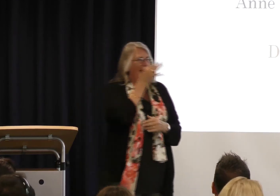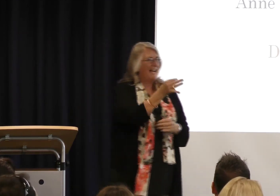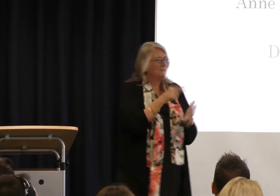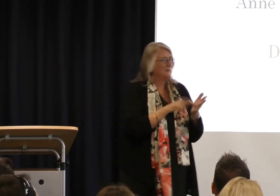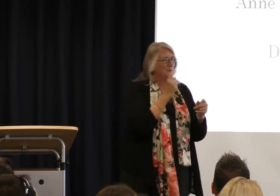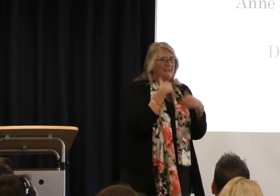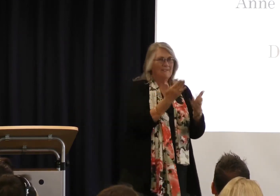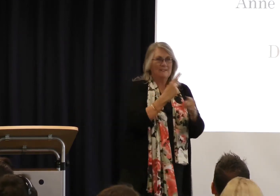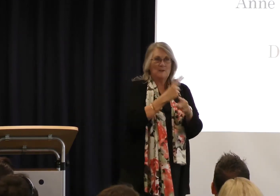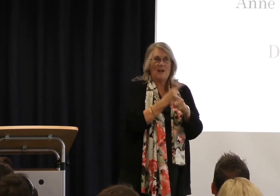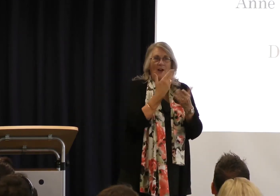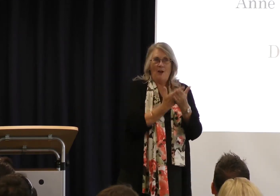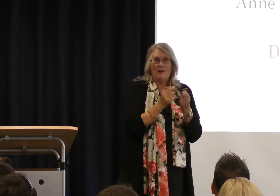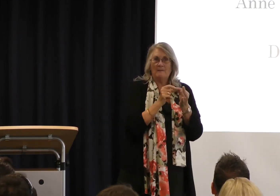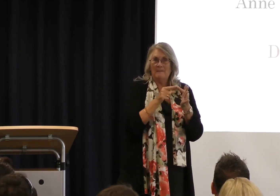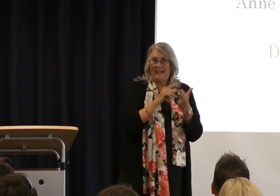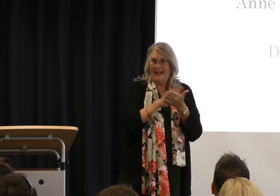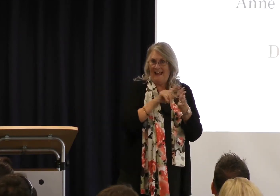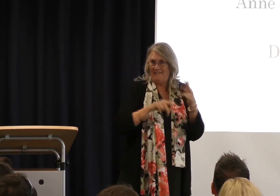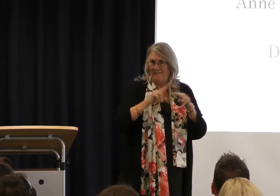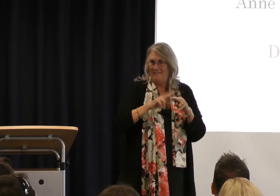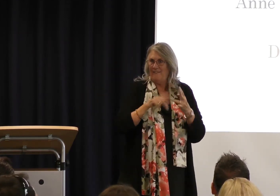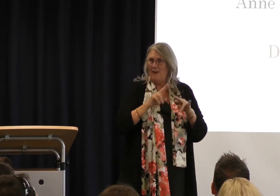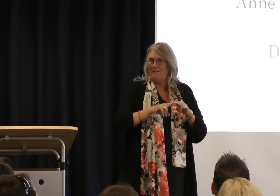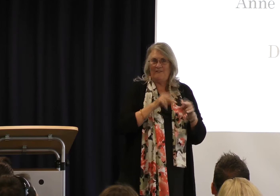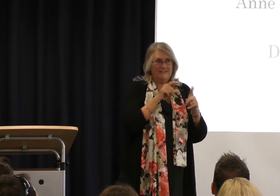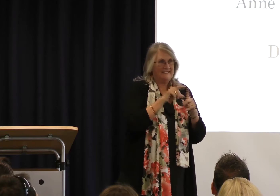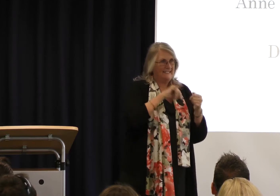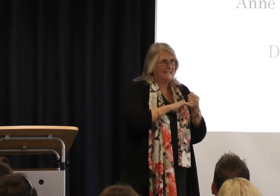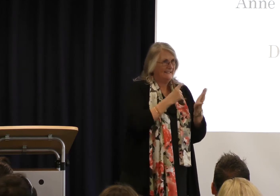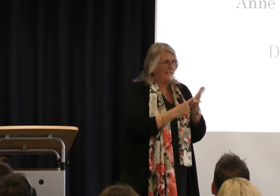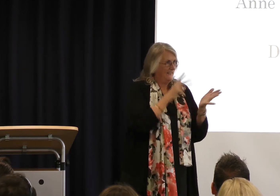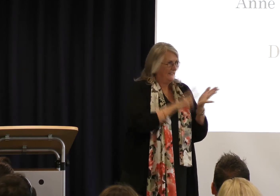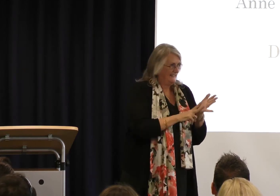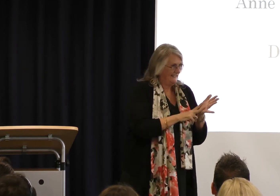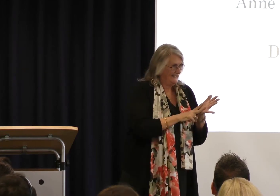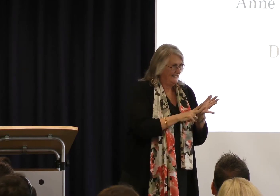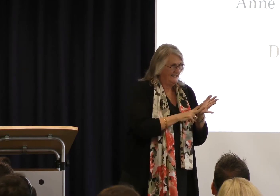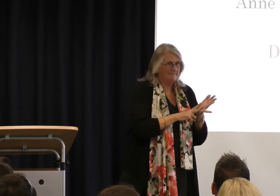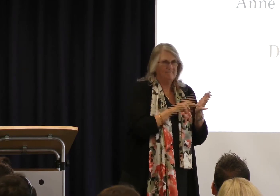Okay, so I was asked to present and talk on behalf of DSRV.